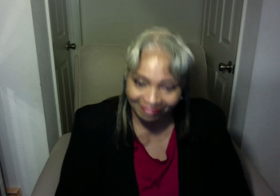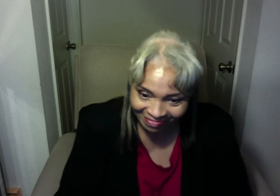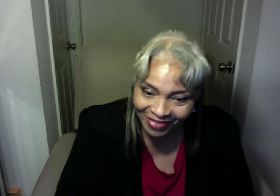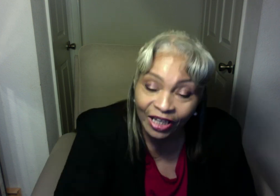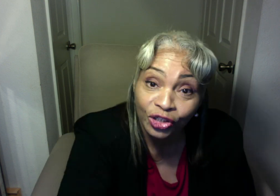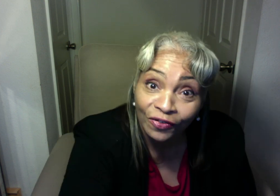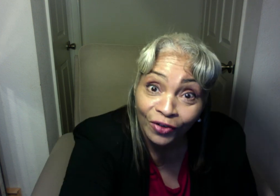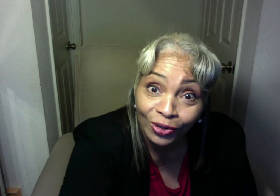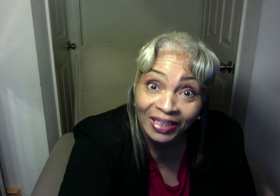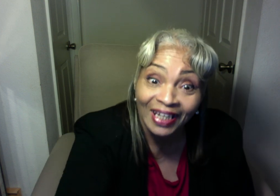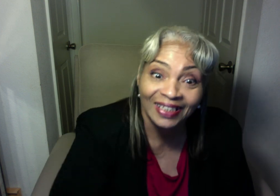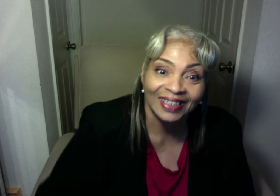That's your first lesson.